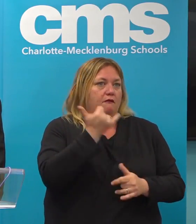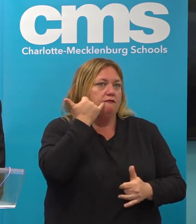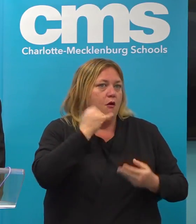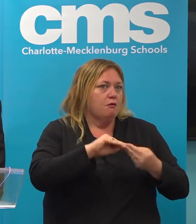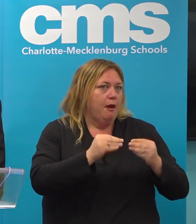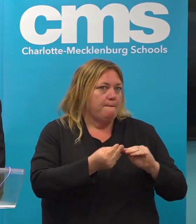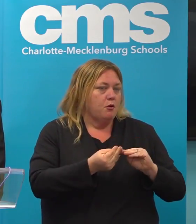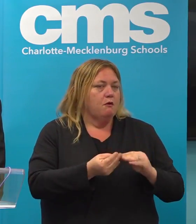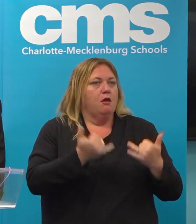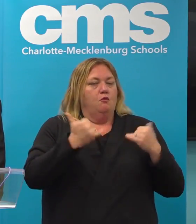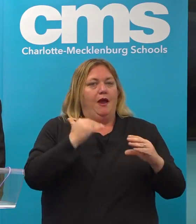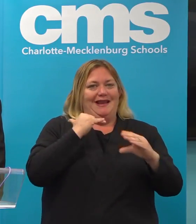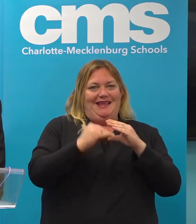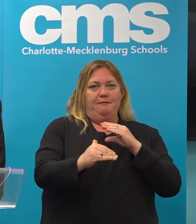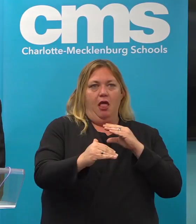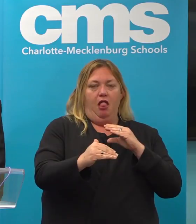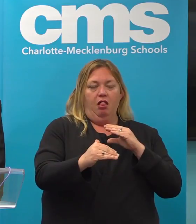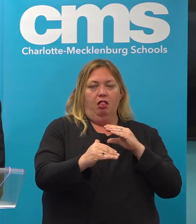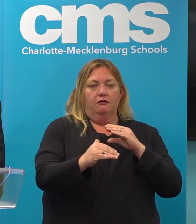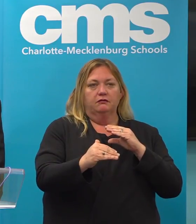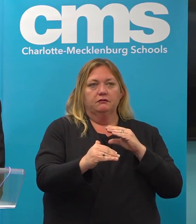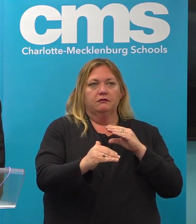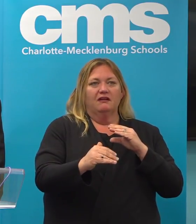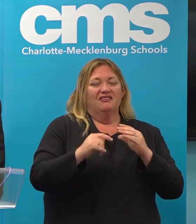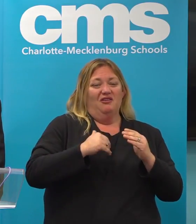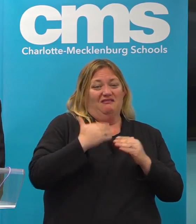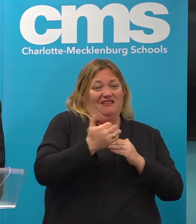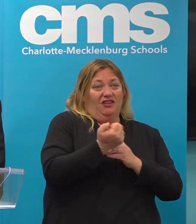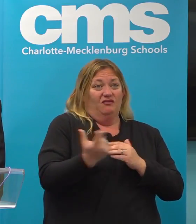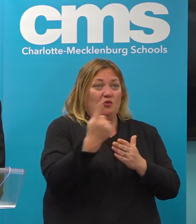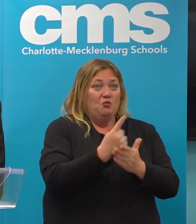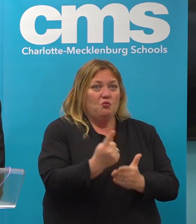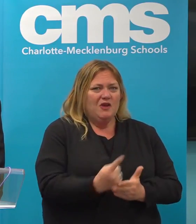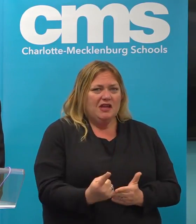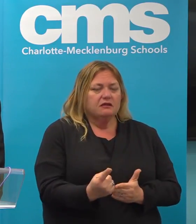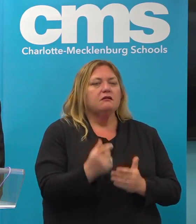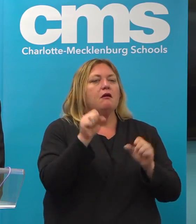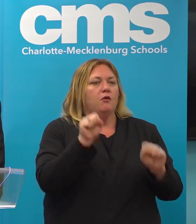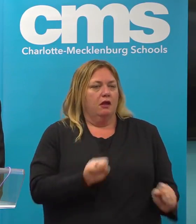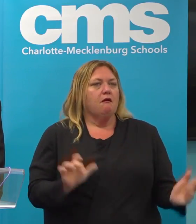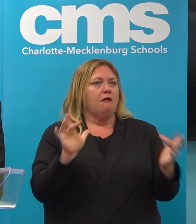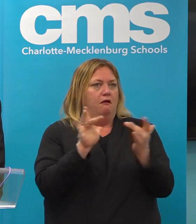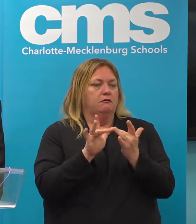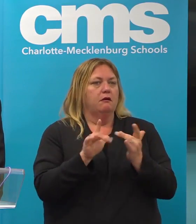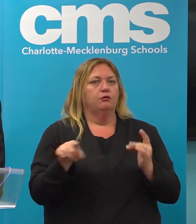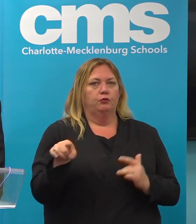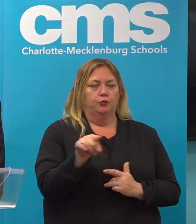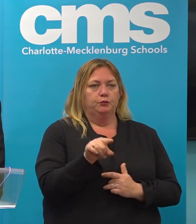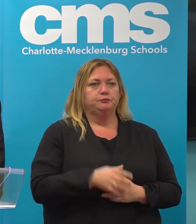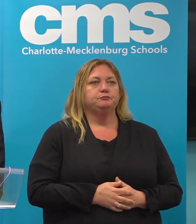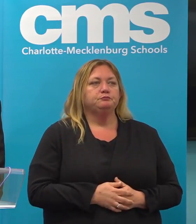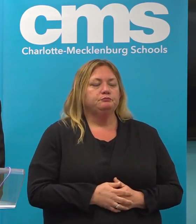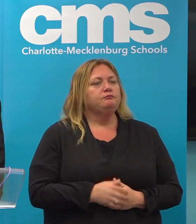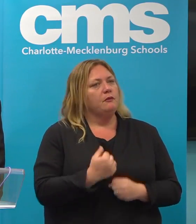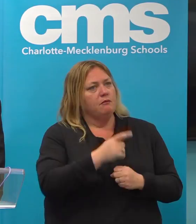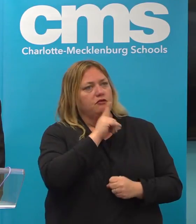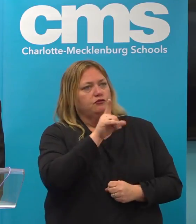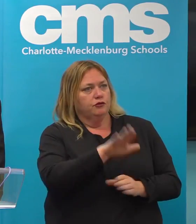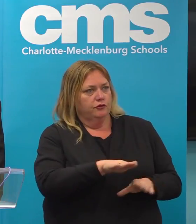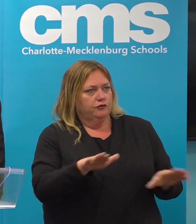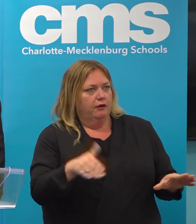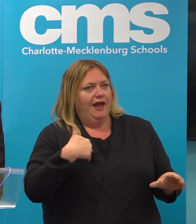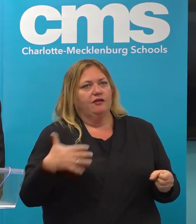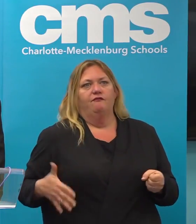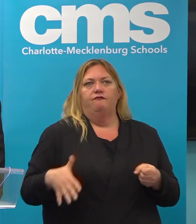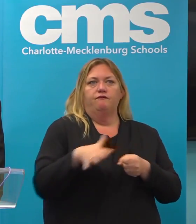also a current email address. So over these next couple of weeks, they will be able to contact you and make sure that your child is having